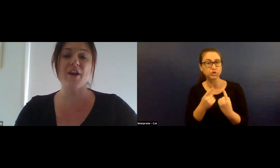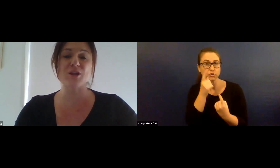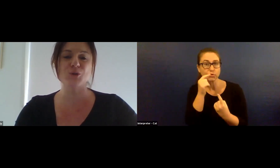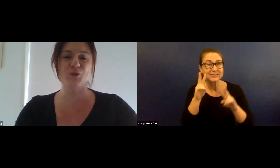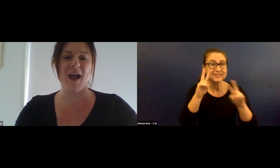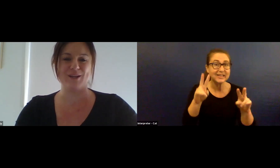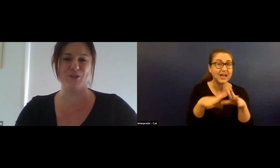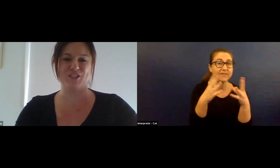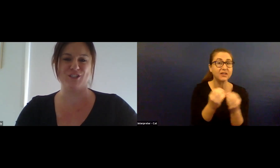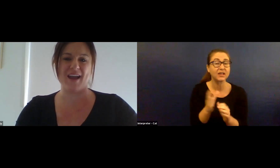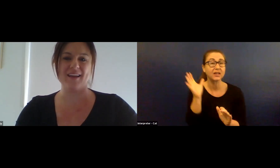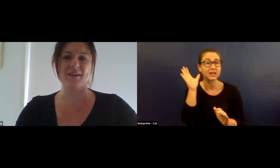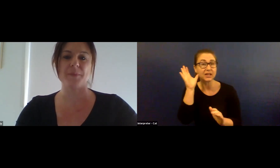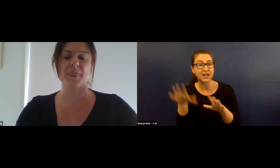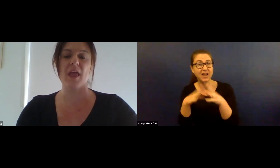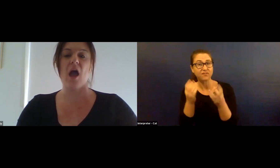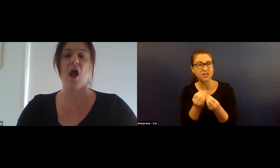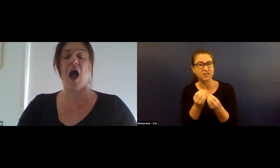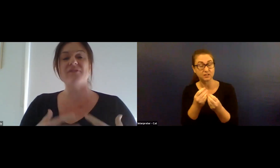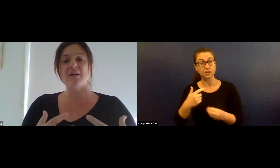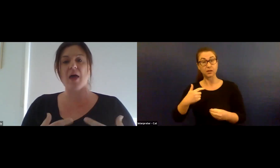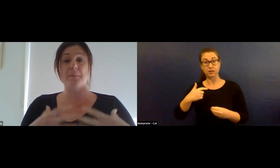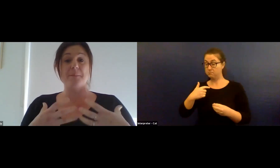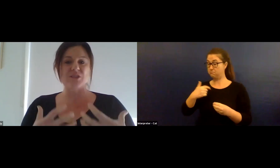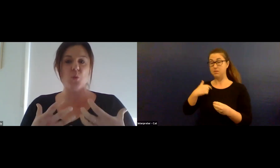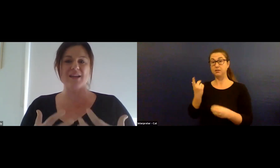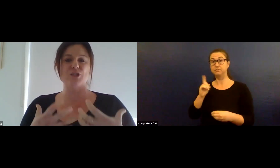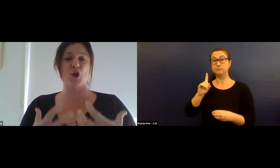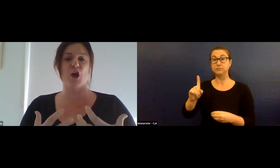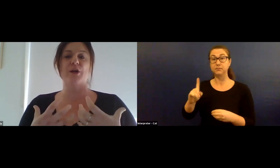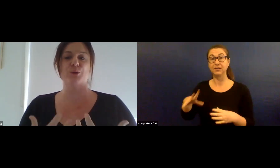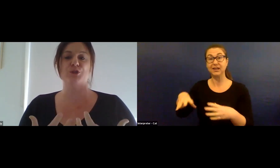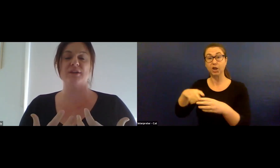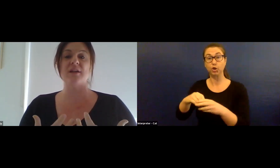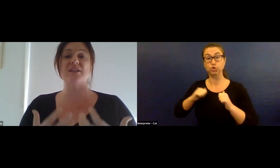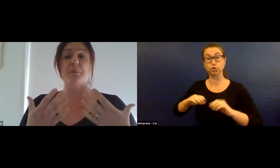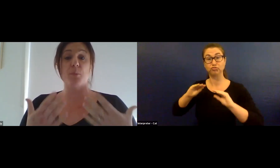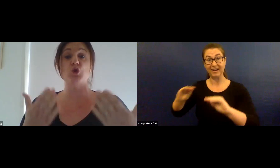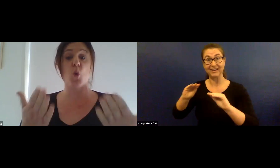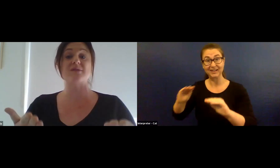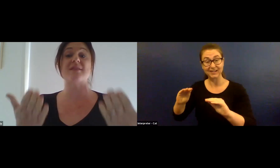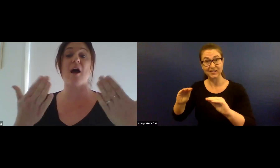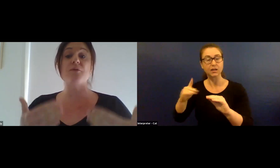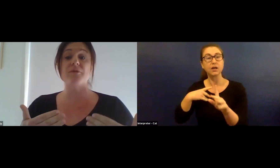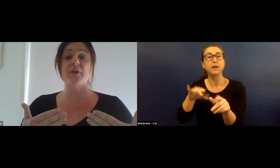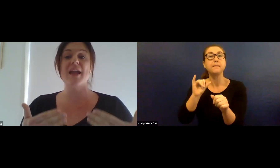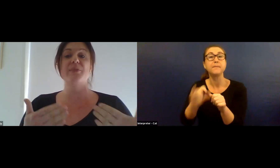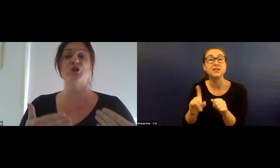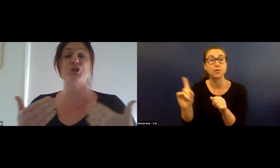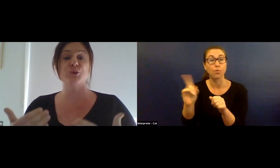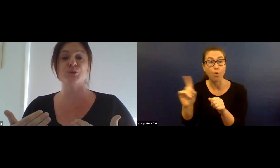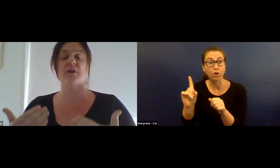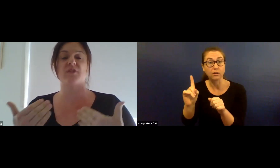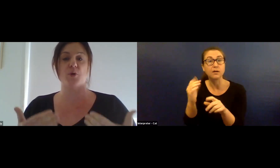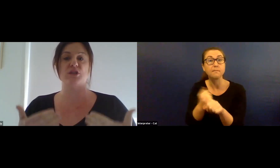So when I do my inclusion training, I feel like the best way to learn inclusion is to put yourself in